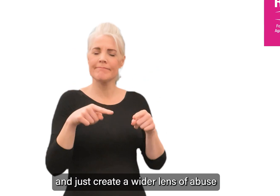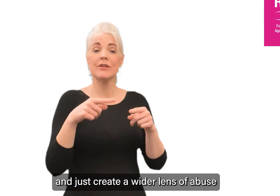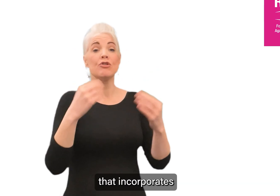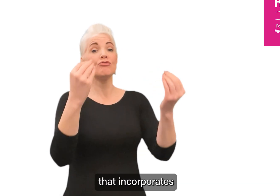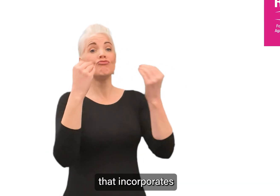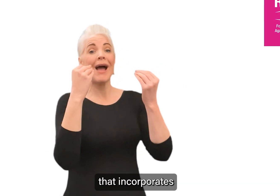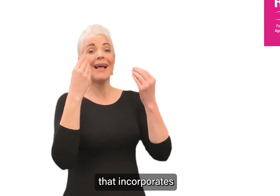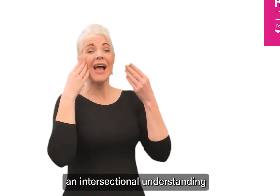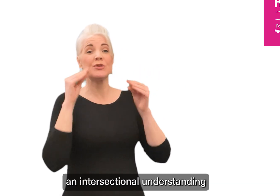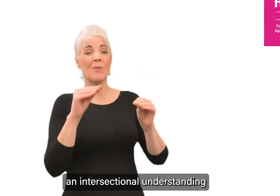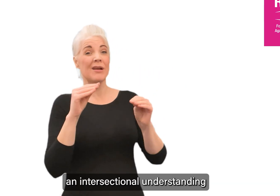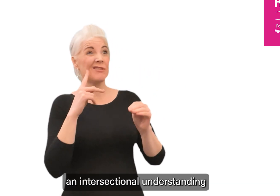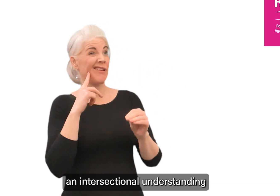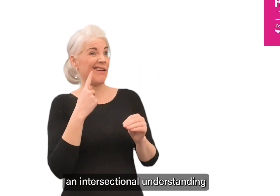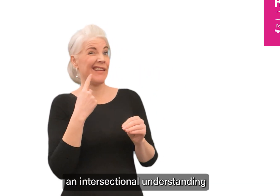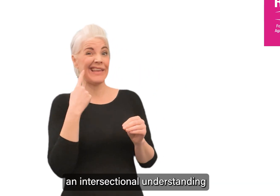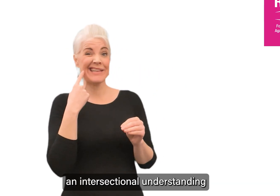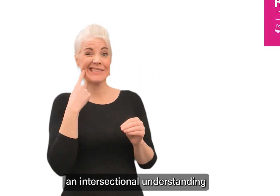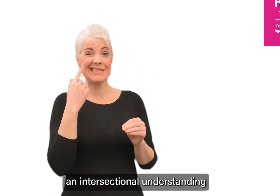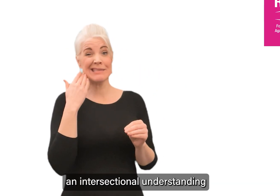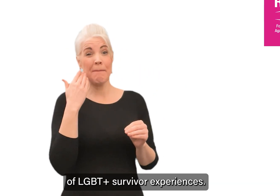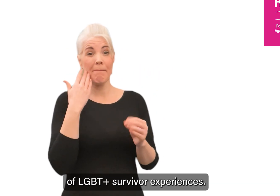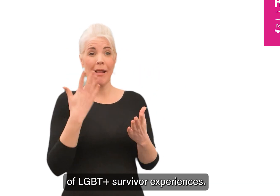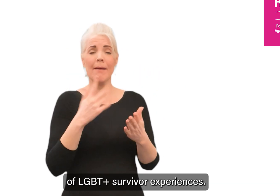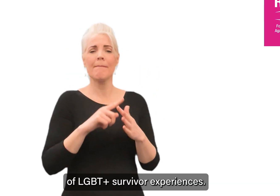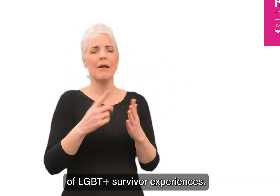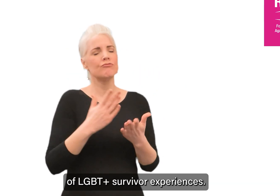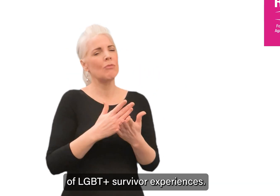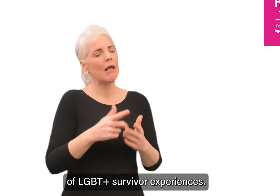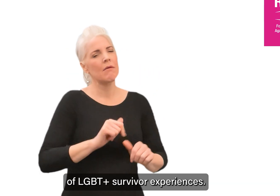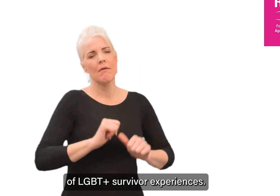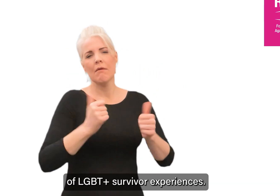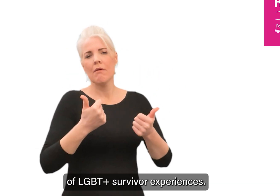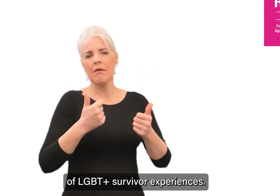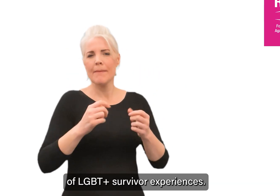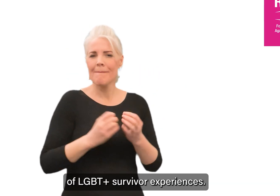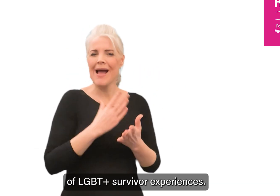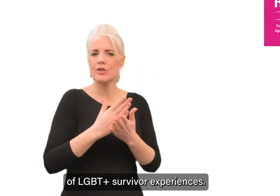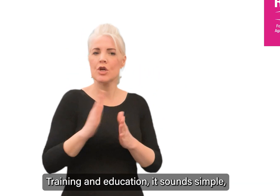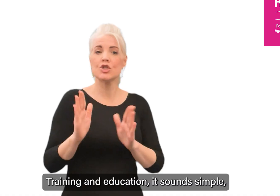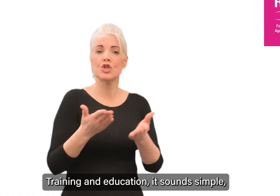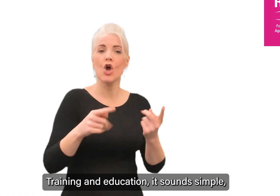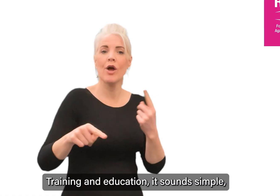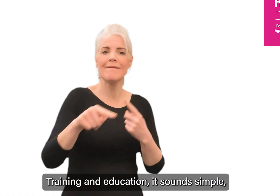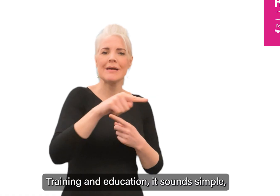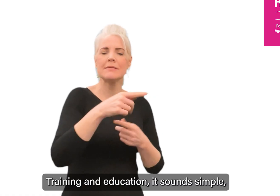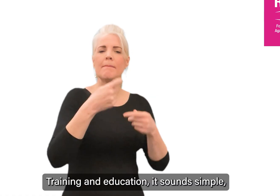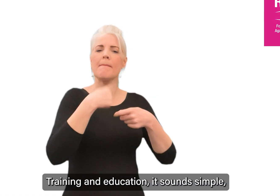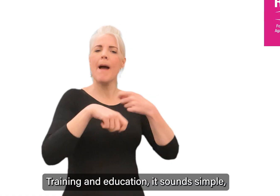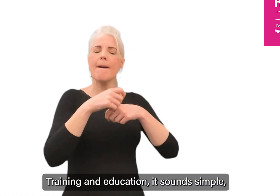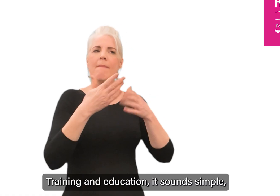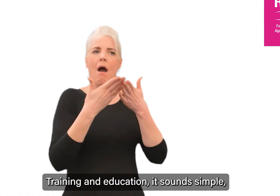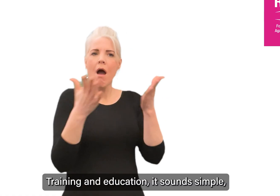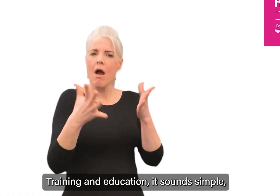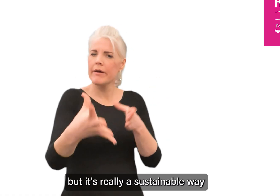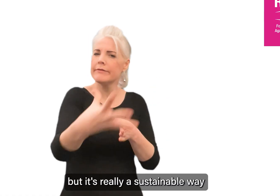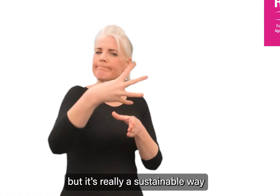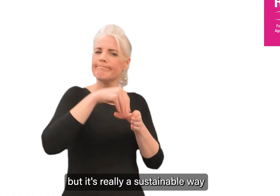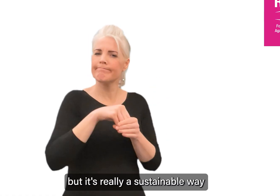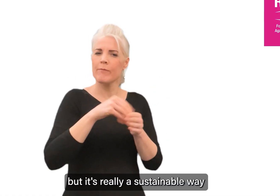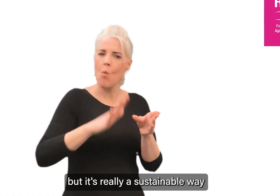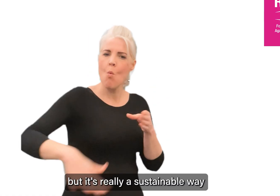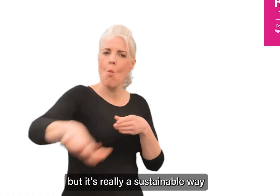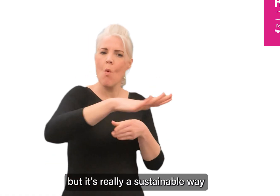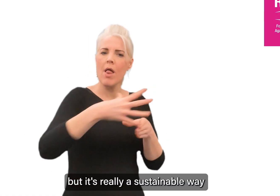lens of abuse that incorporates an intersectional understanding of LGBT plus survivor experiences. Training and education, it sounds simple, but